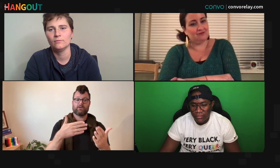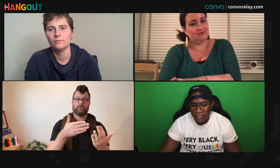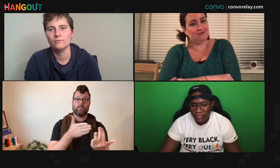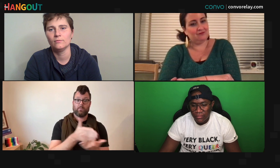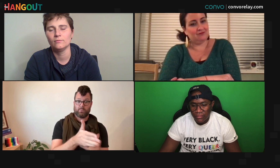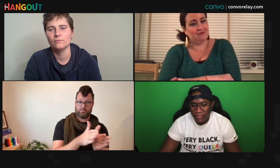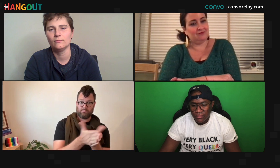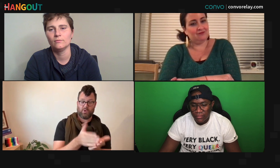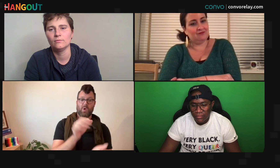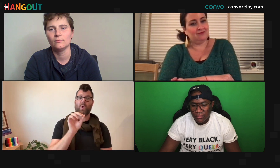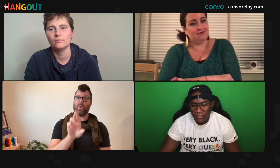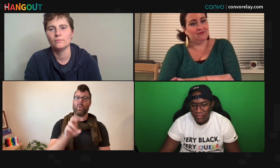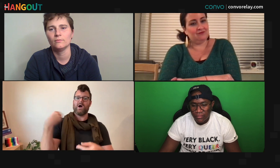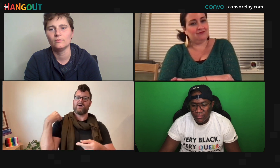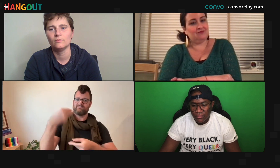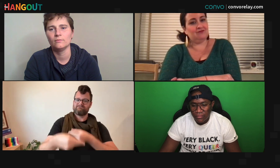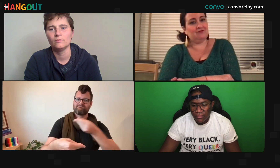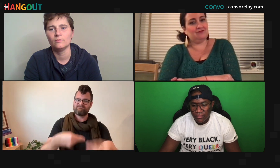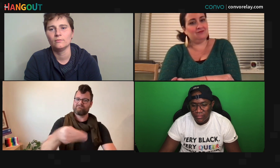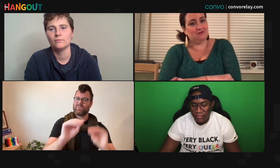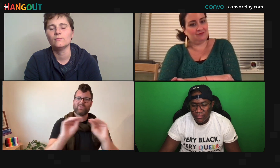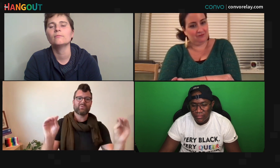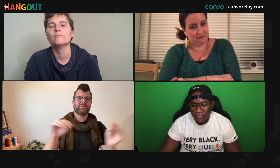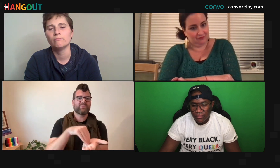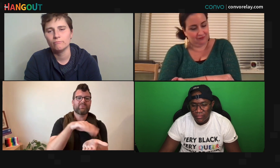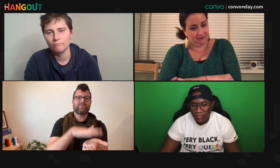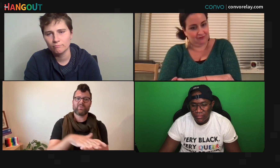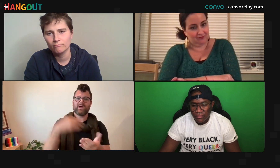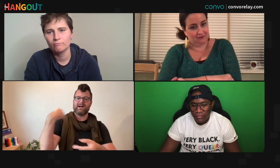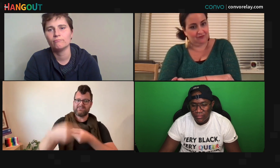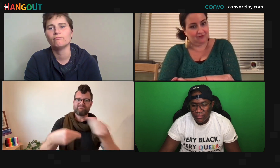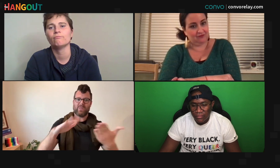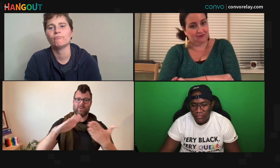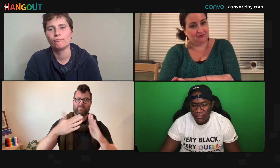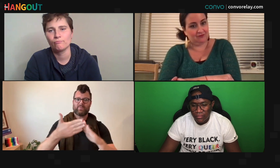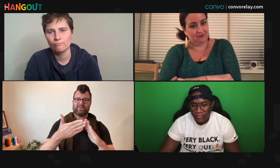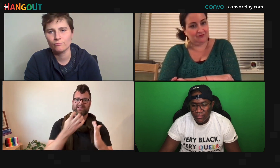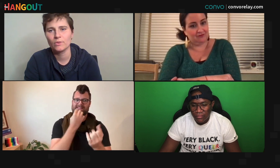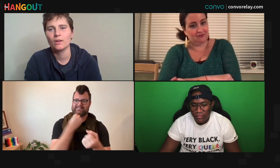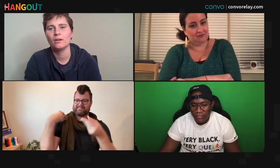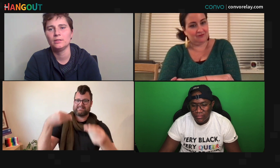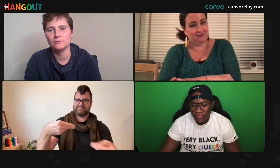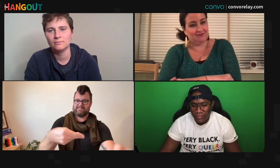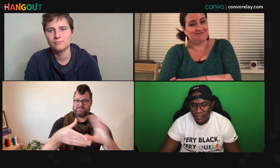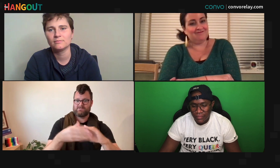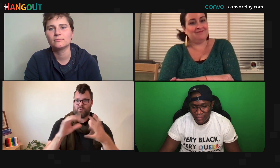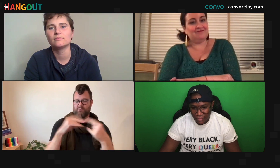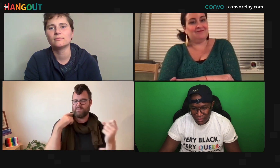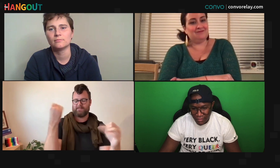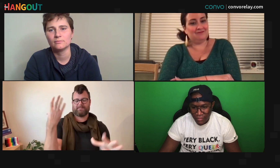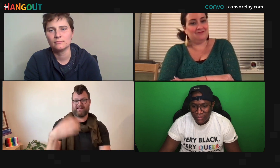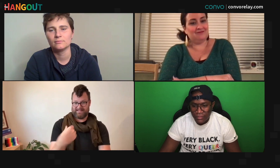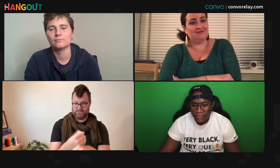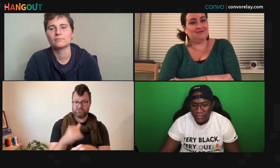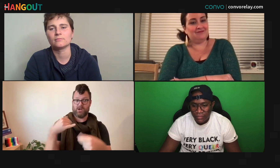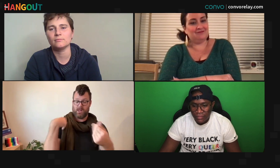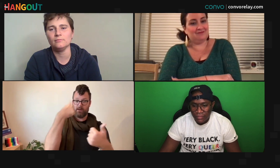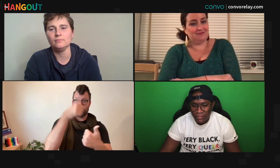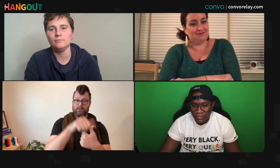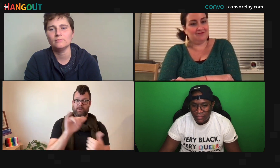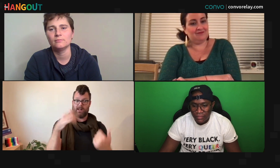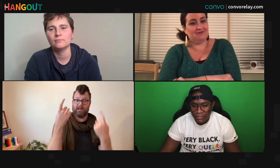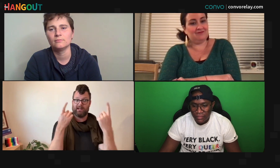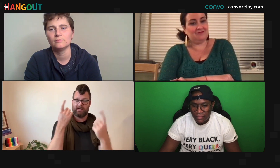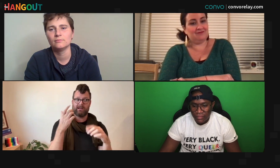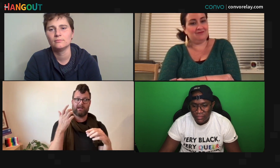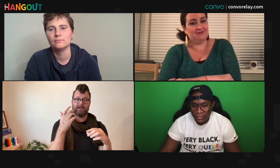of the stories that are passed around in the communities through storytelling or books, generational storytelling in the community, stories that have been